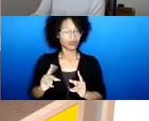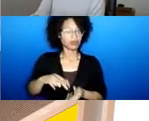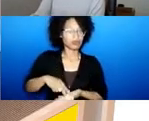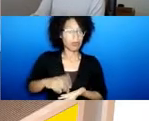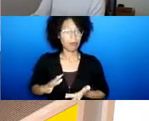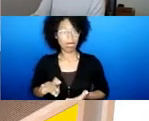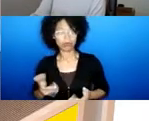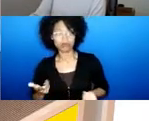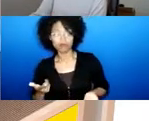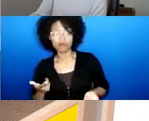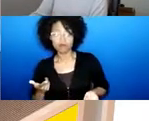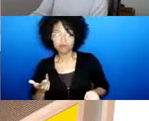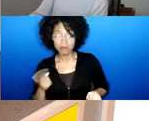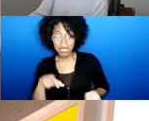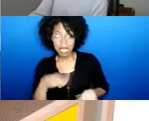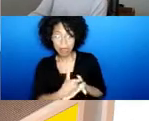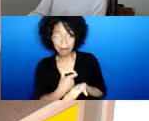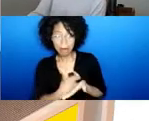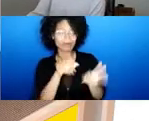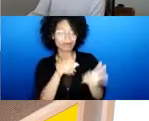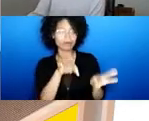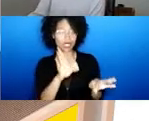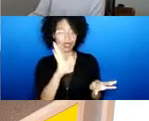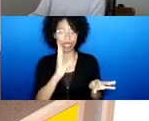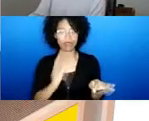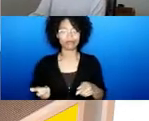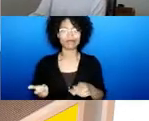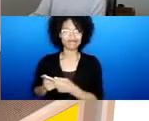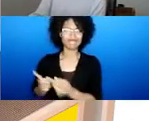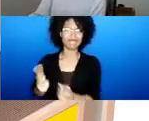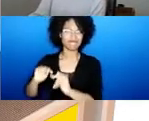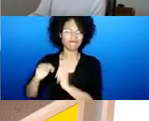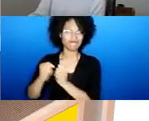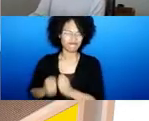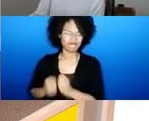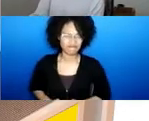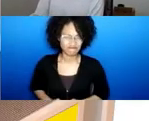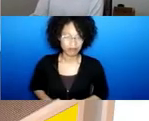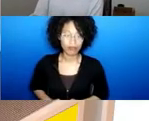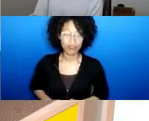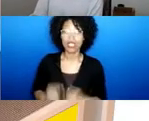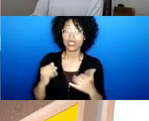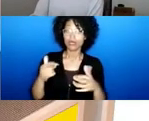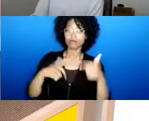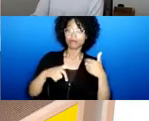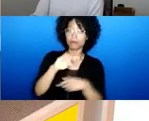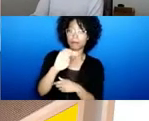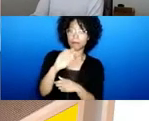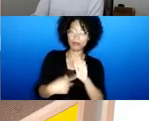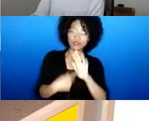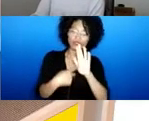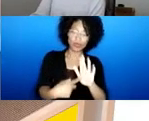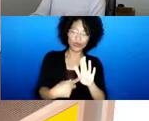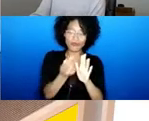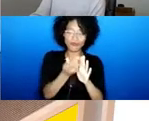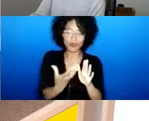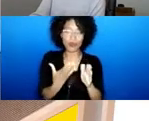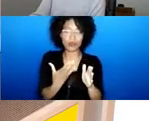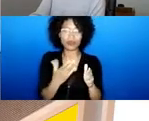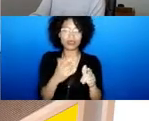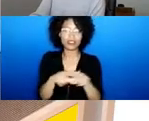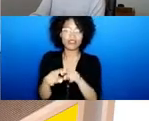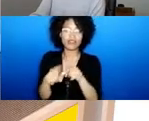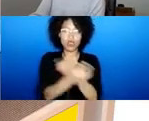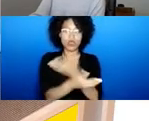may have. I'm going to go back into the map now and show you a few different pins or rooms in the